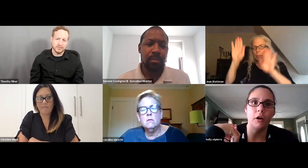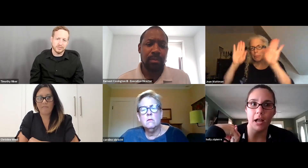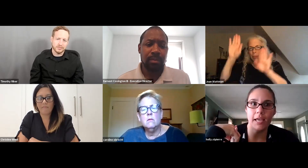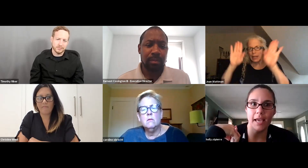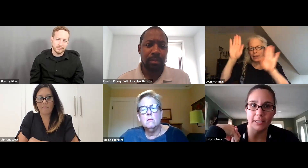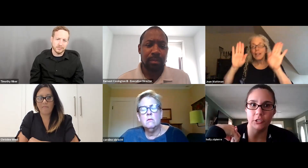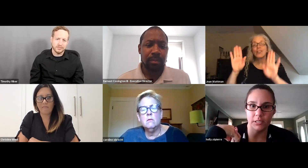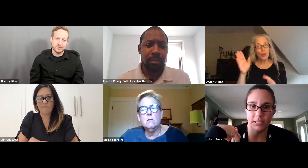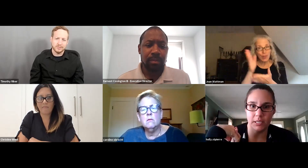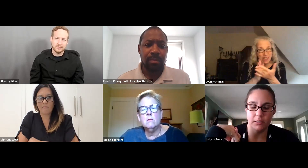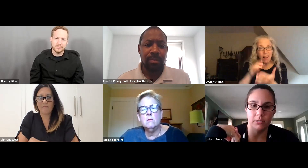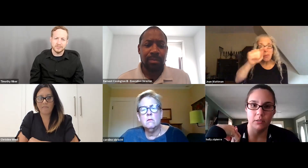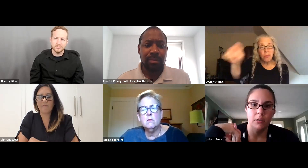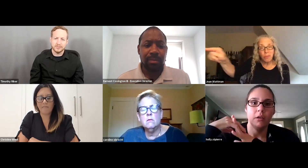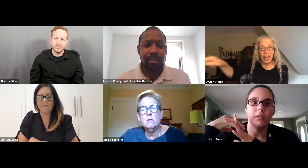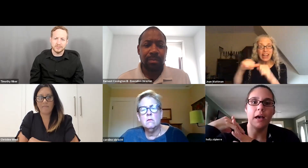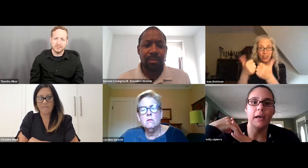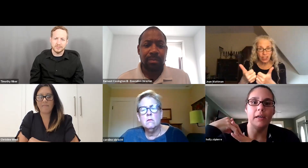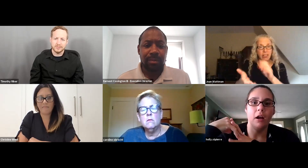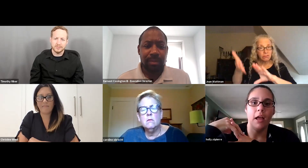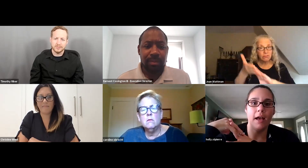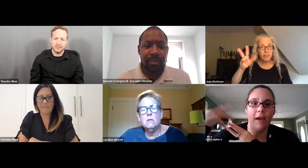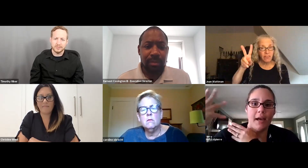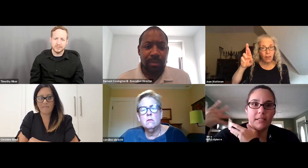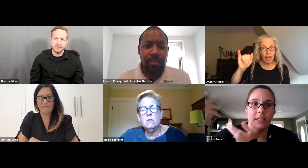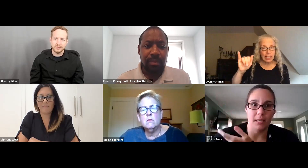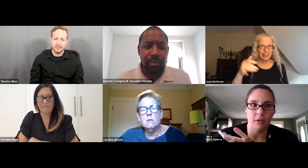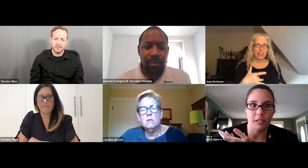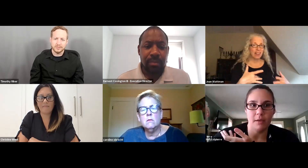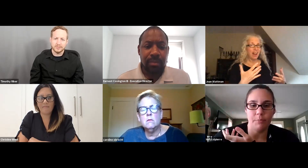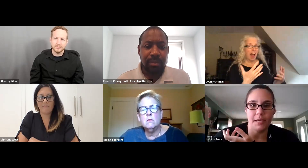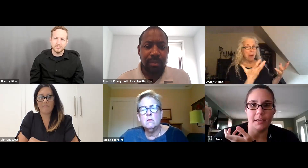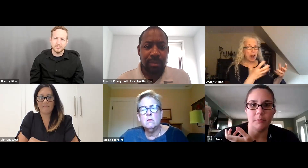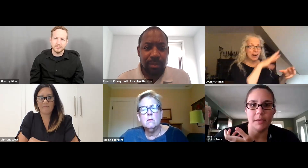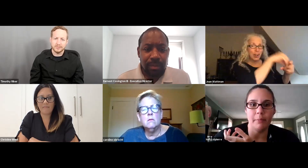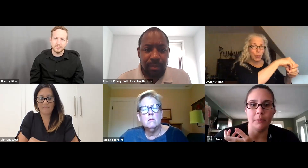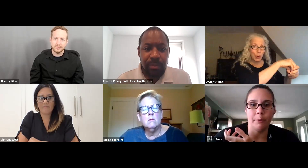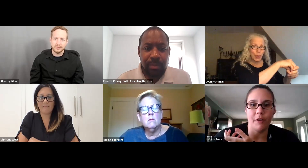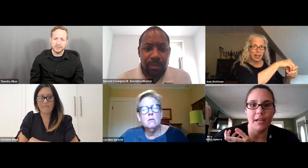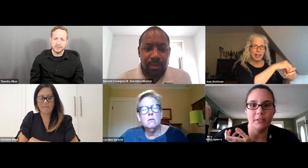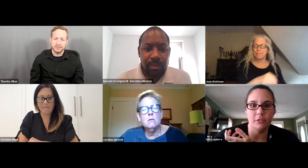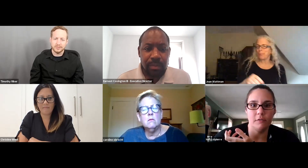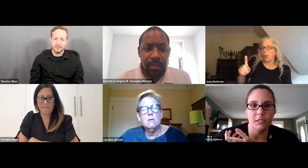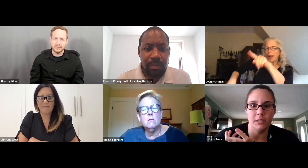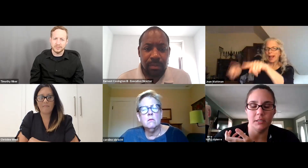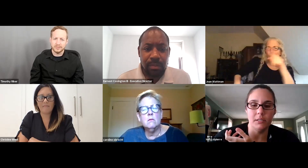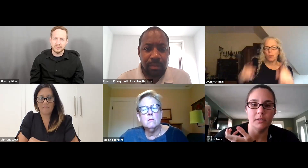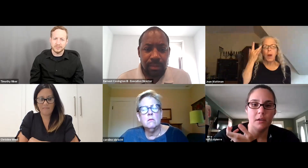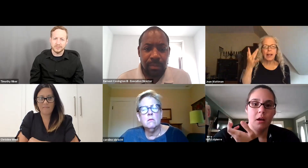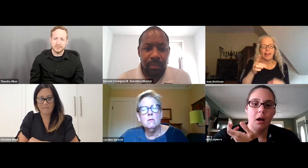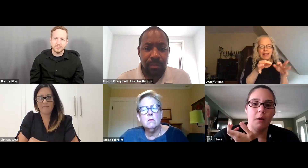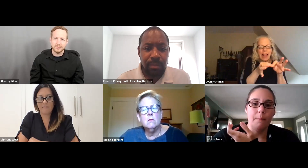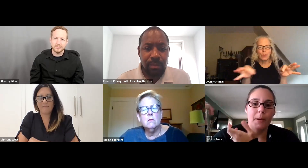some VRI agencies that have asked to get on the MPA to be able to provide